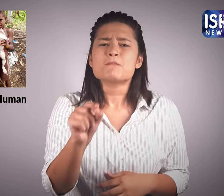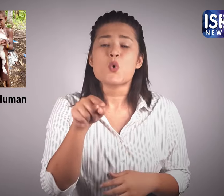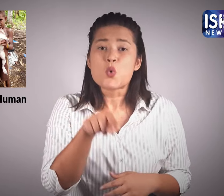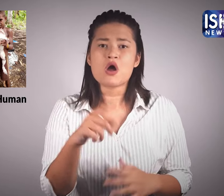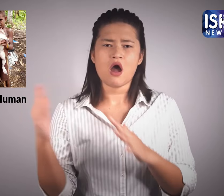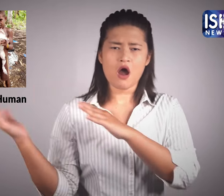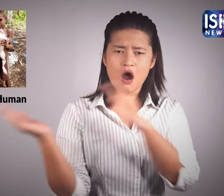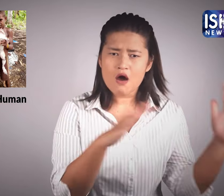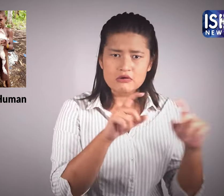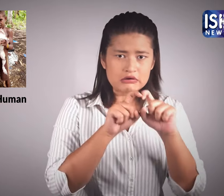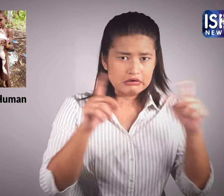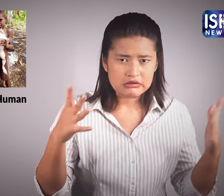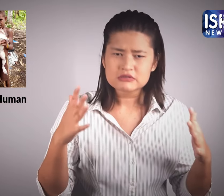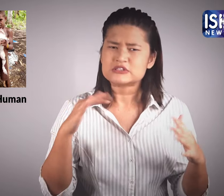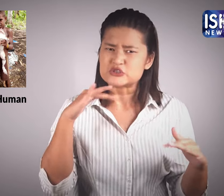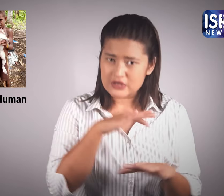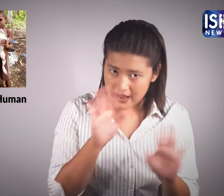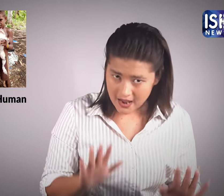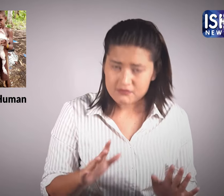impure water and deforestation.